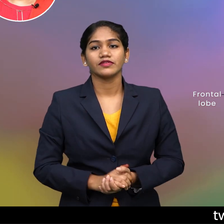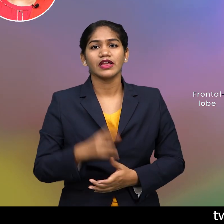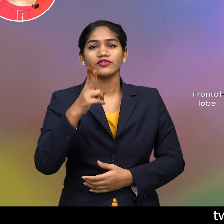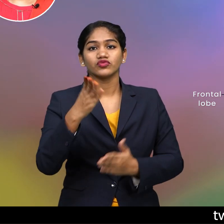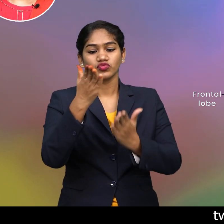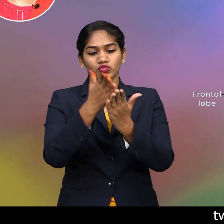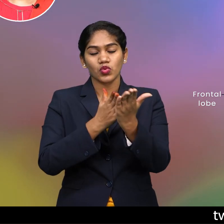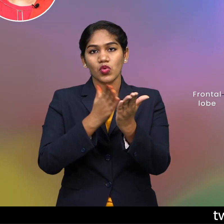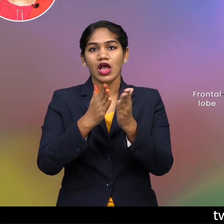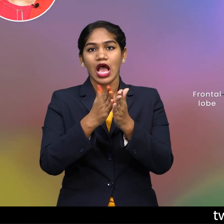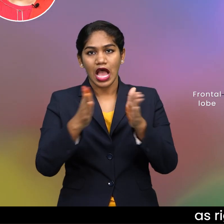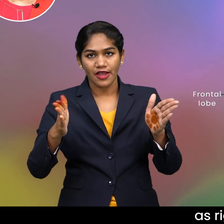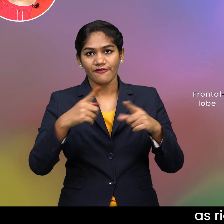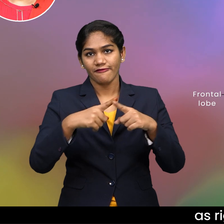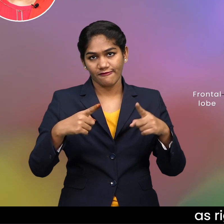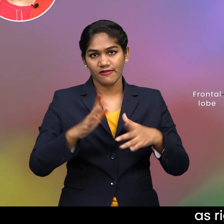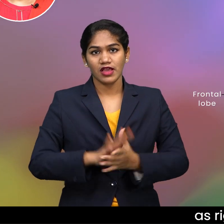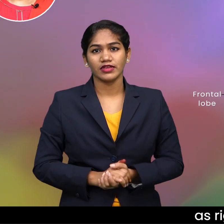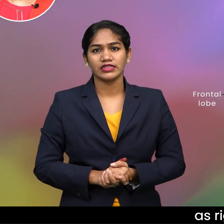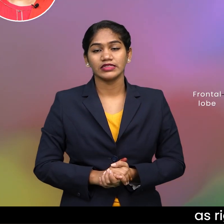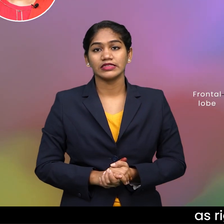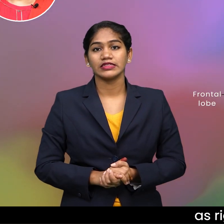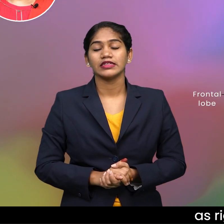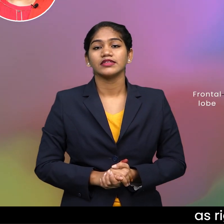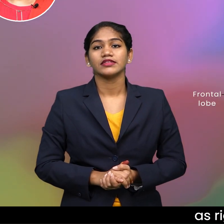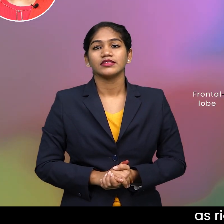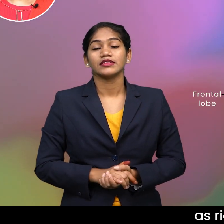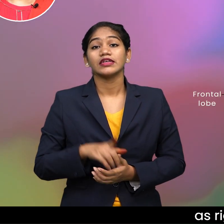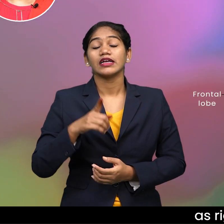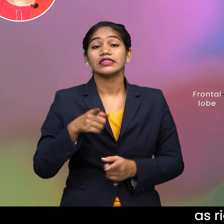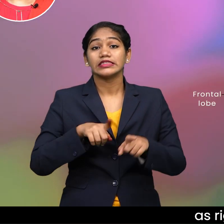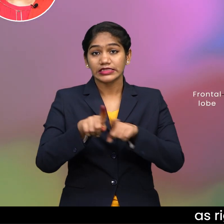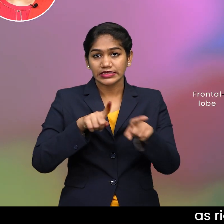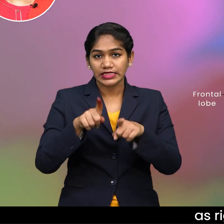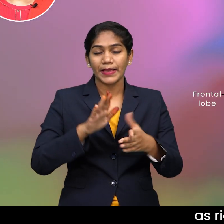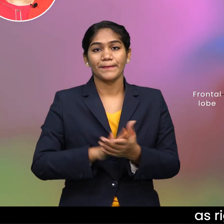two halves as right and left